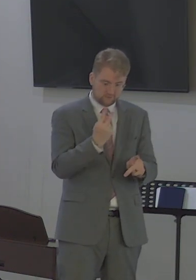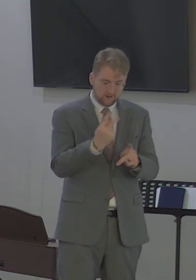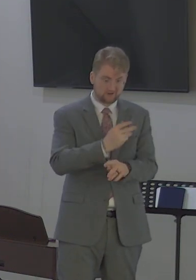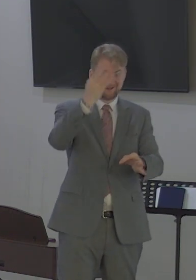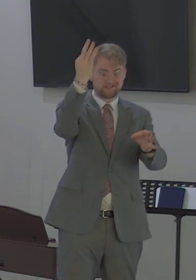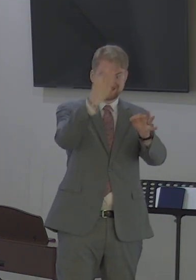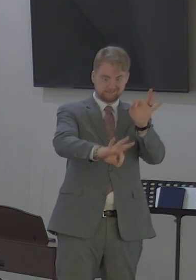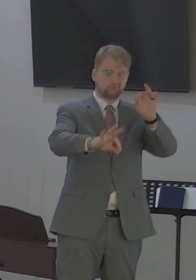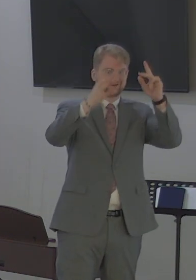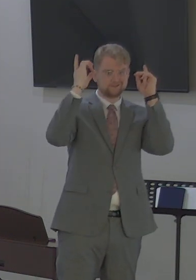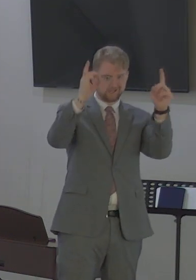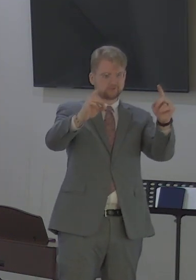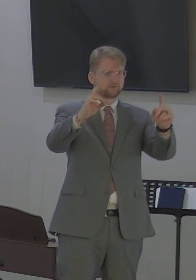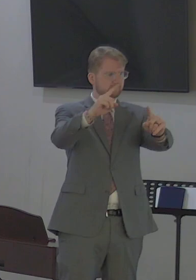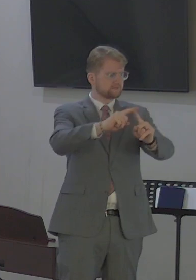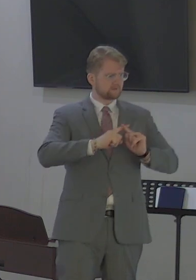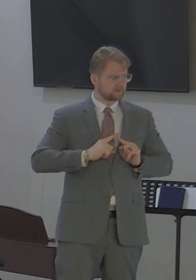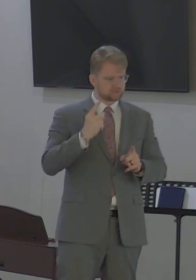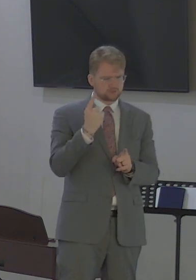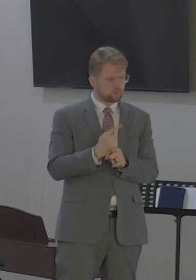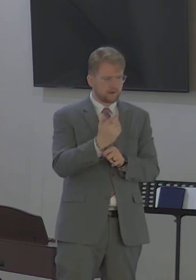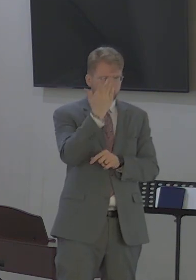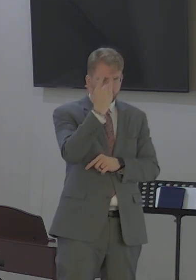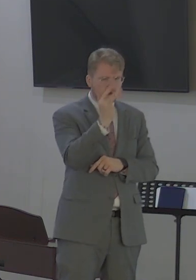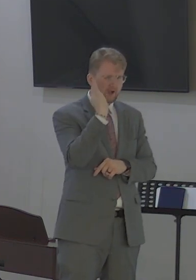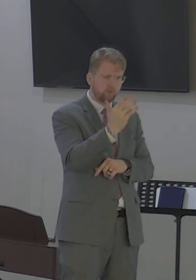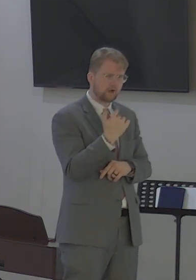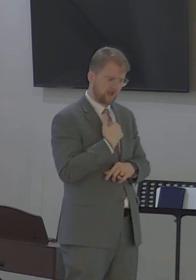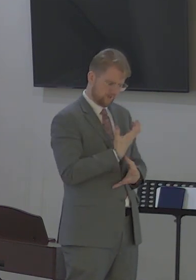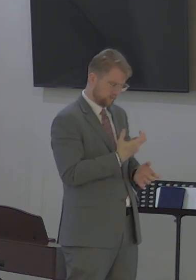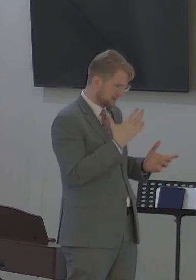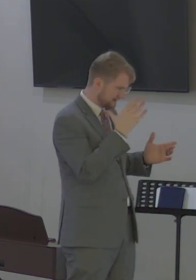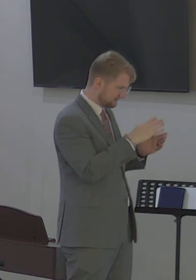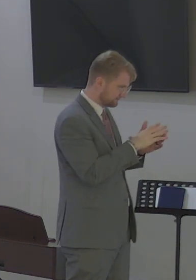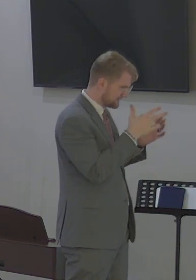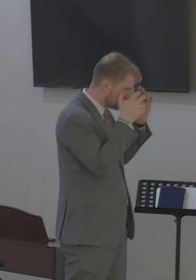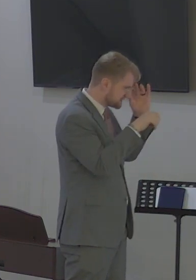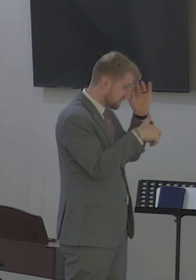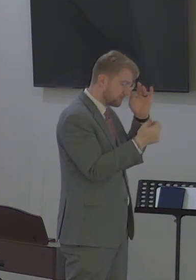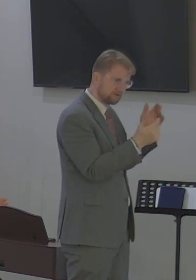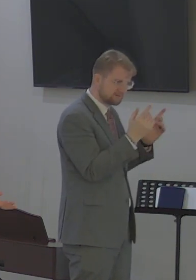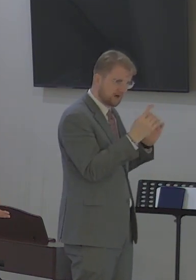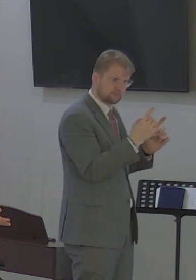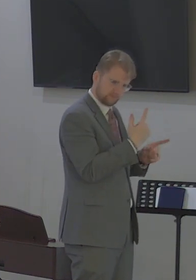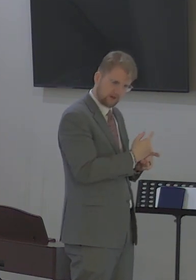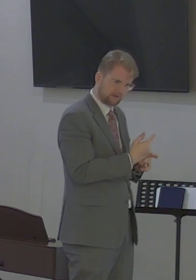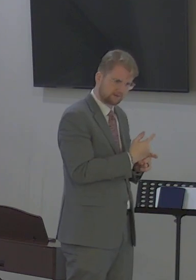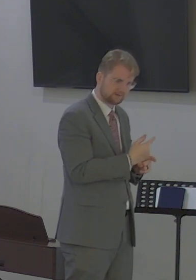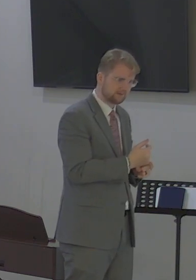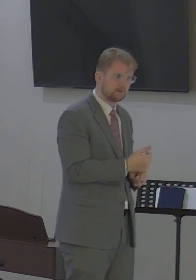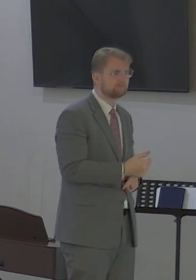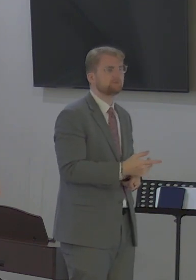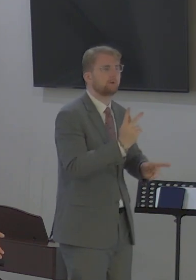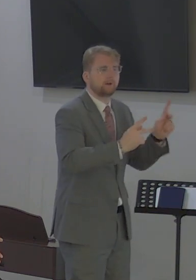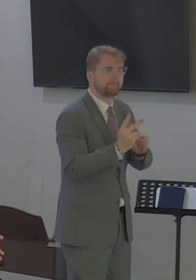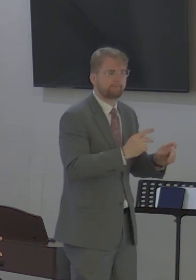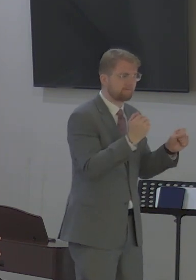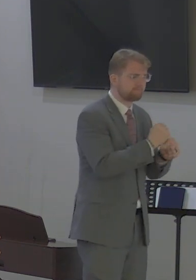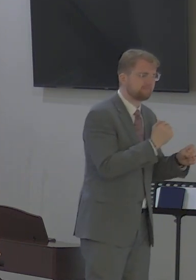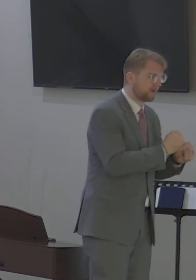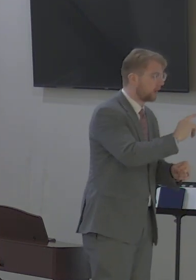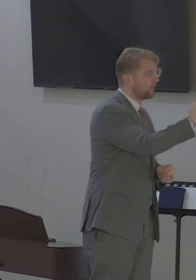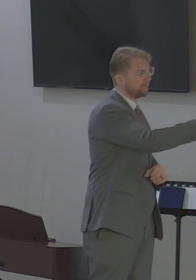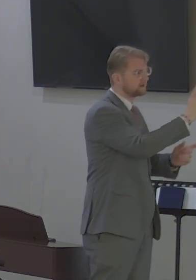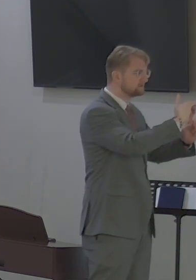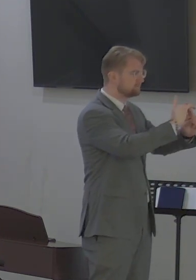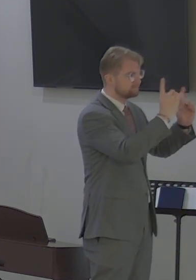right, why in the world am I going to listen to any other doctrine that you might have? I know that sounds selfish, but you can't get the gospel right.